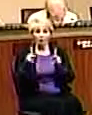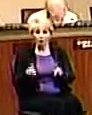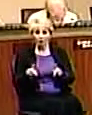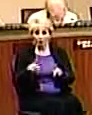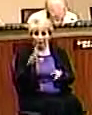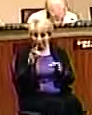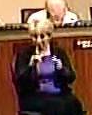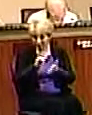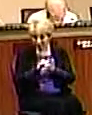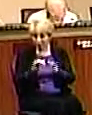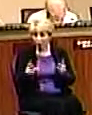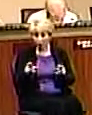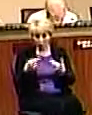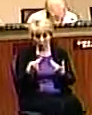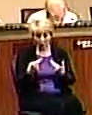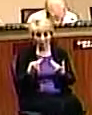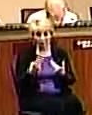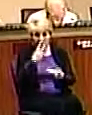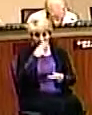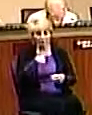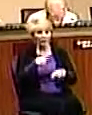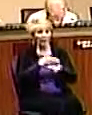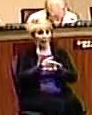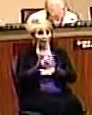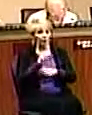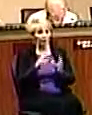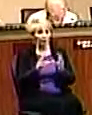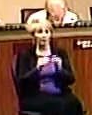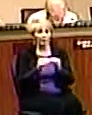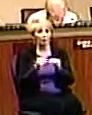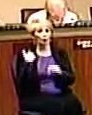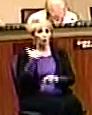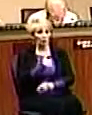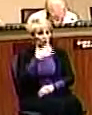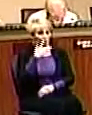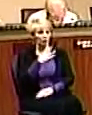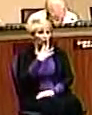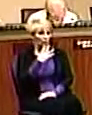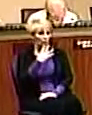she's in this room, see me after the meeting. We'll talk.